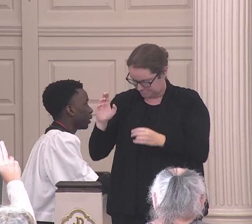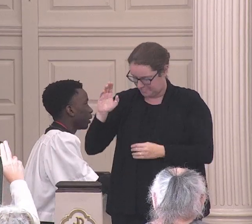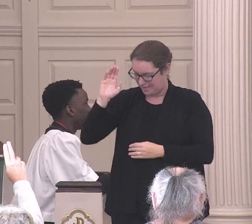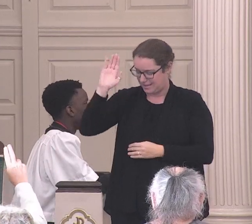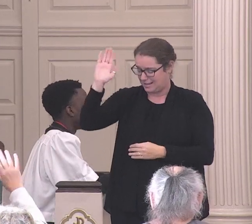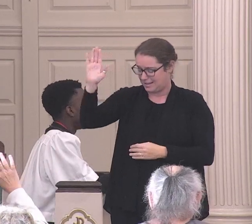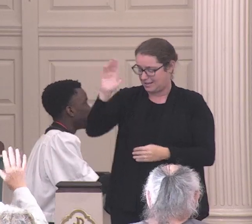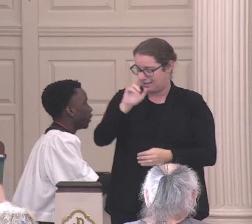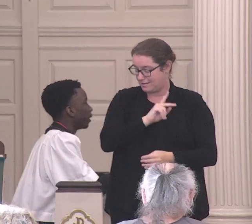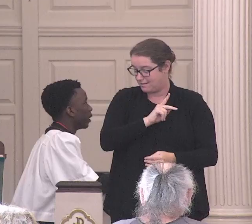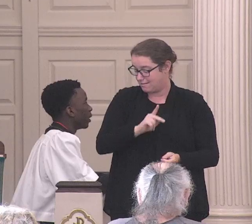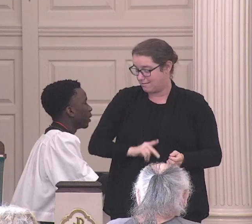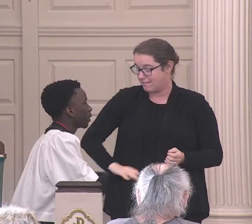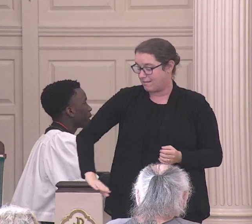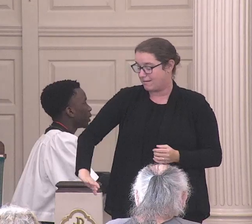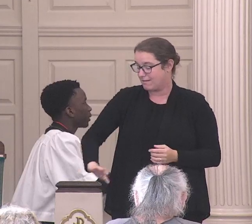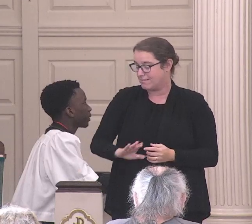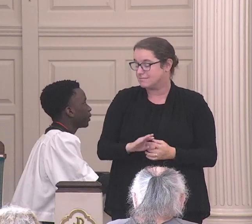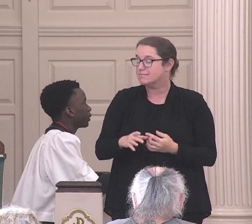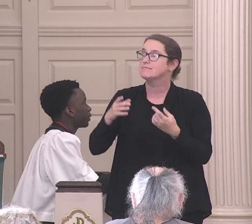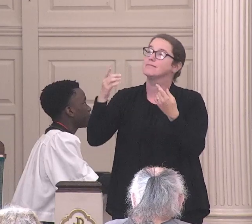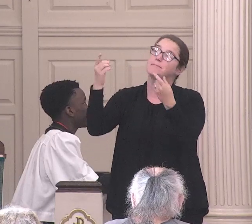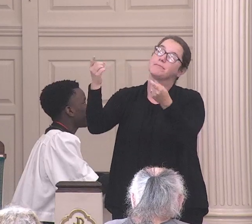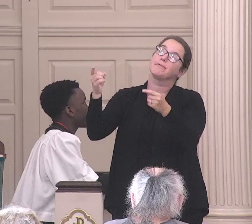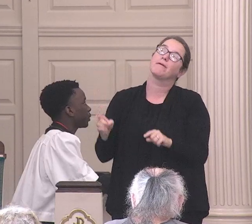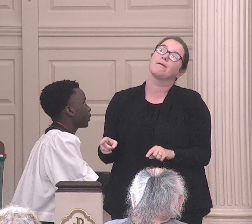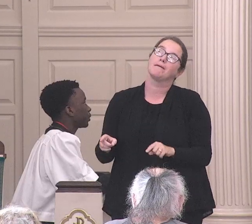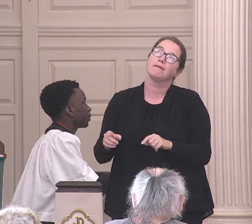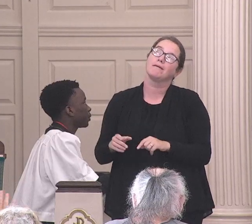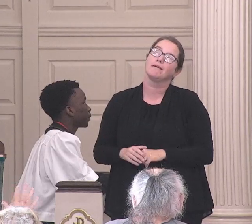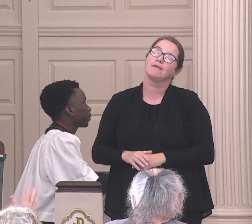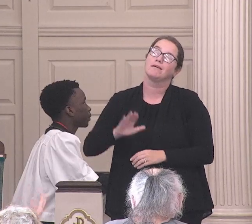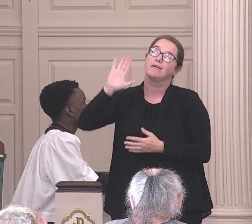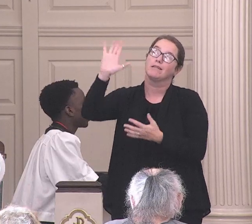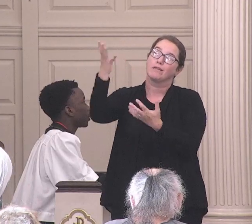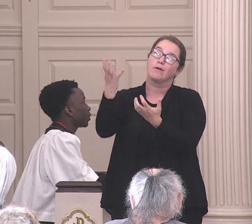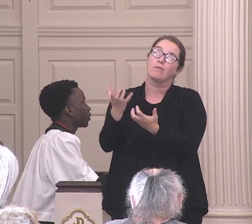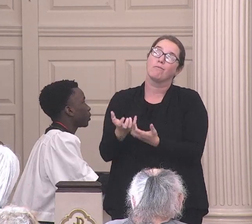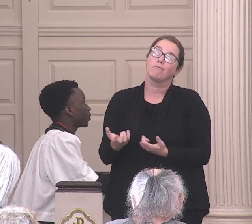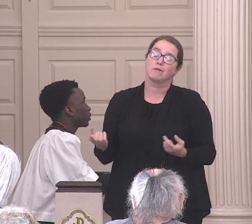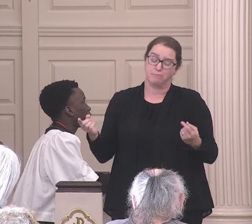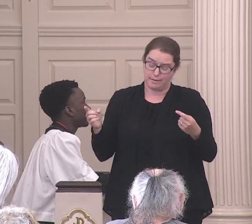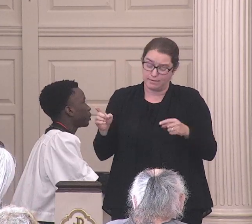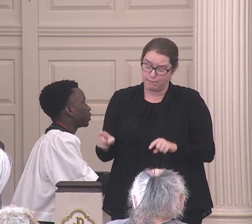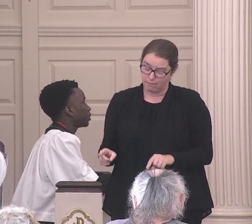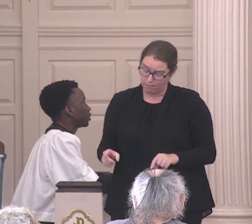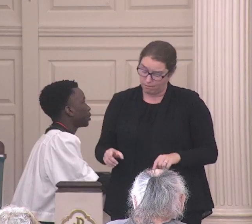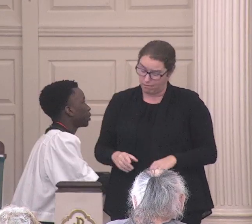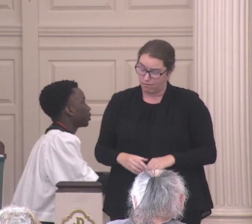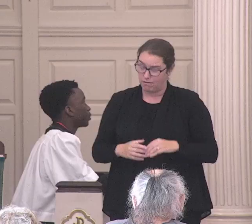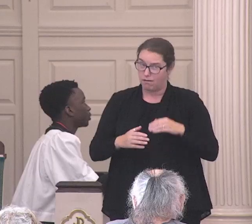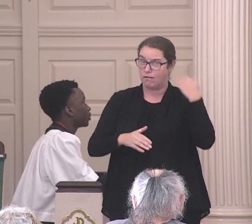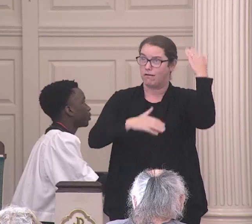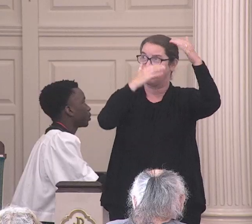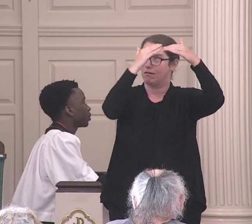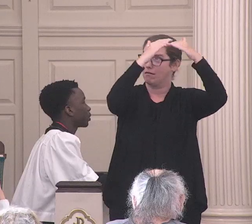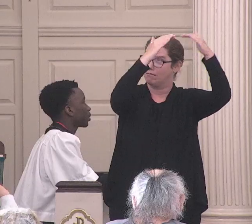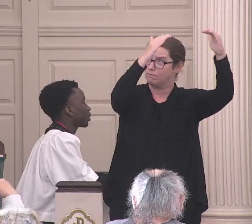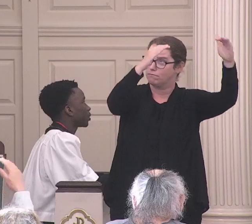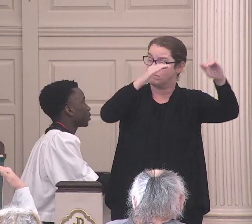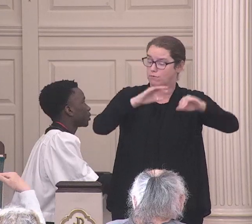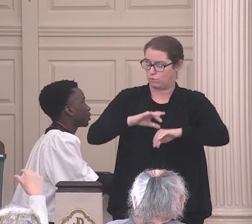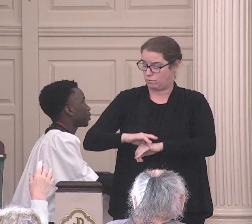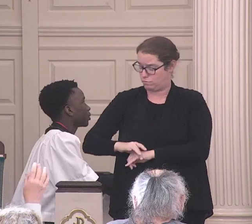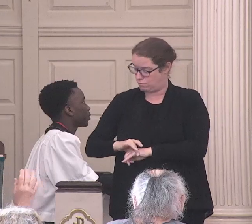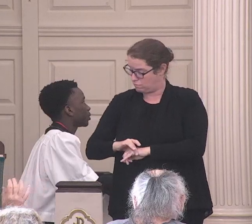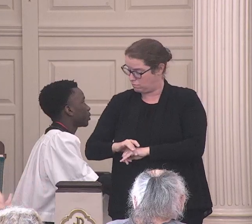thy name. Thy kingdom come, thy will be done on earth